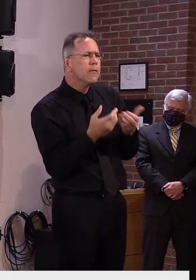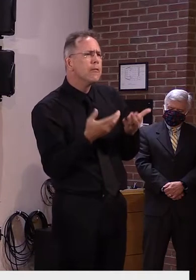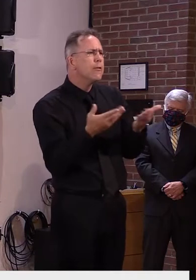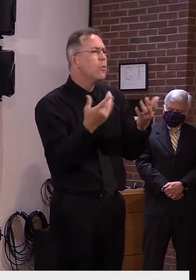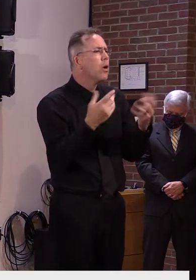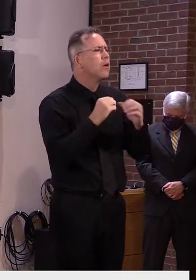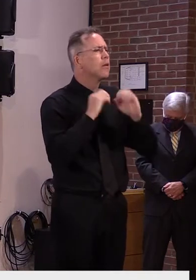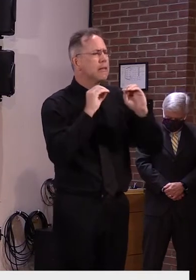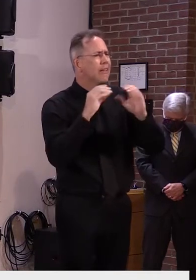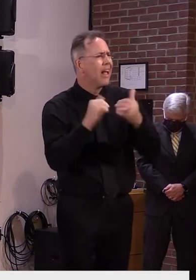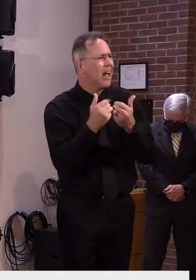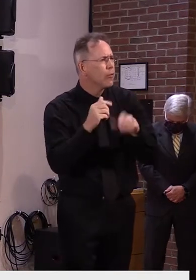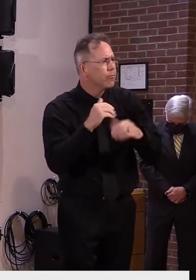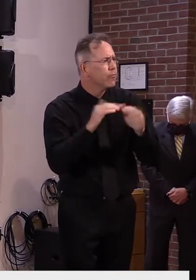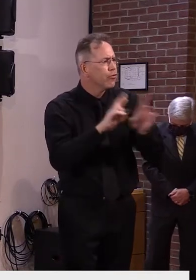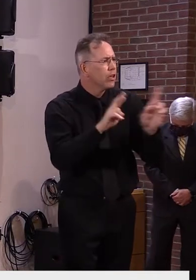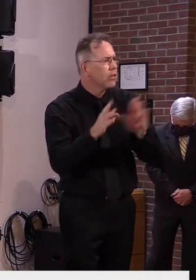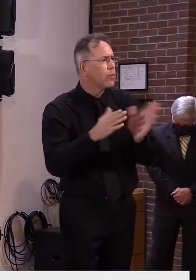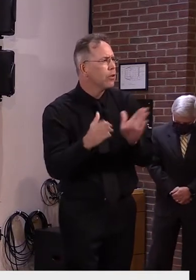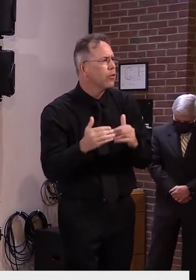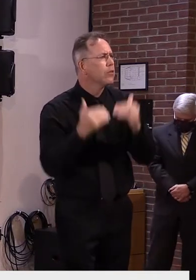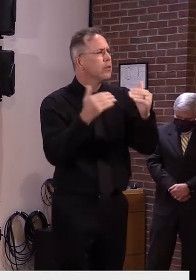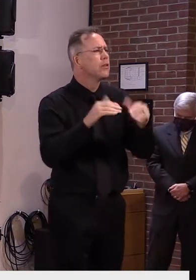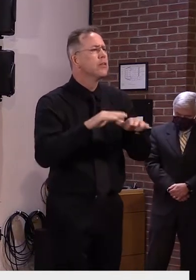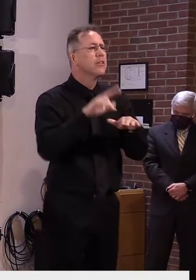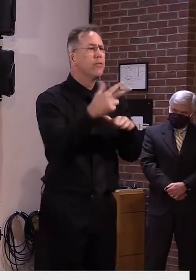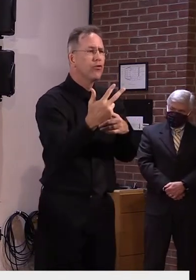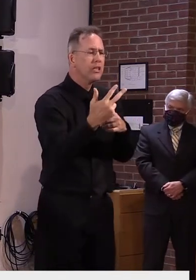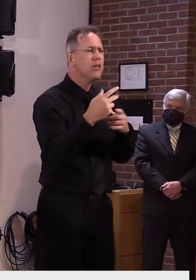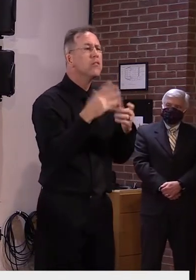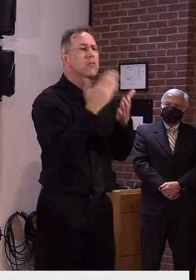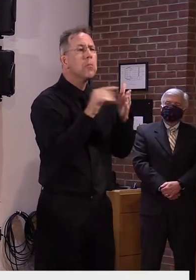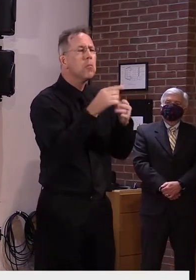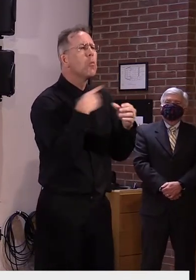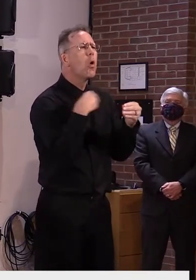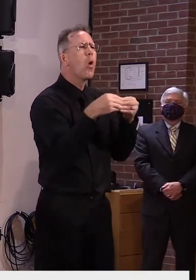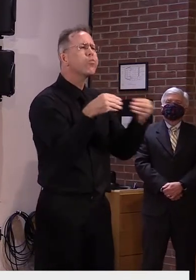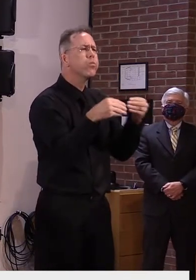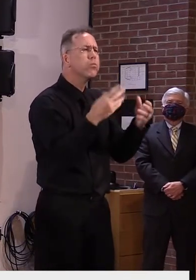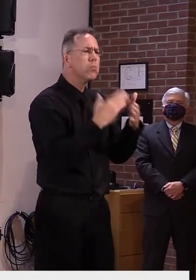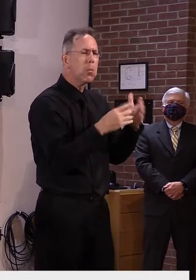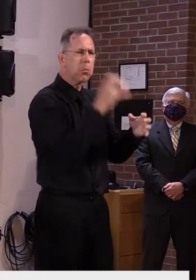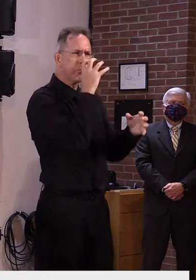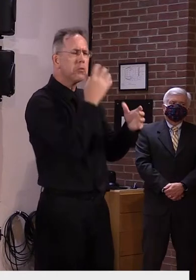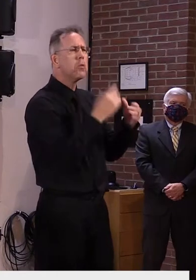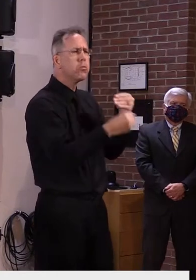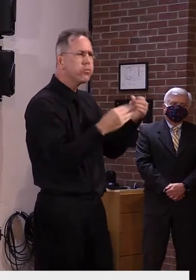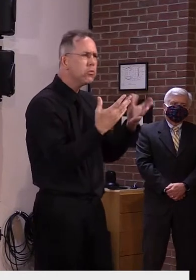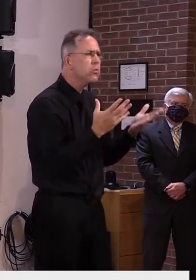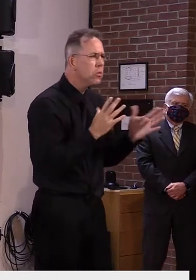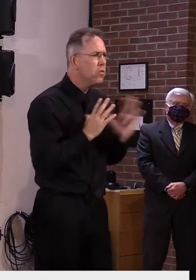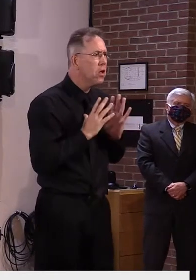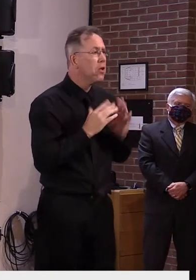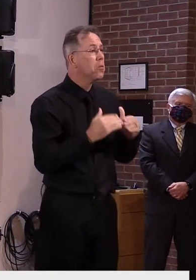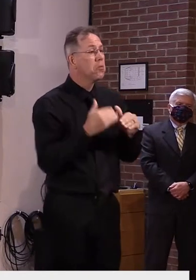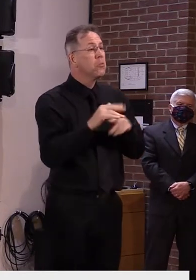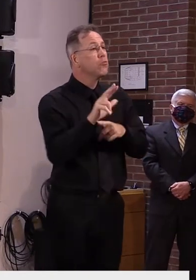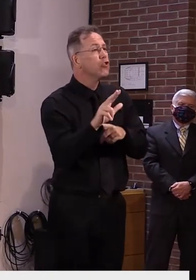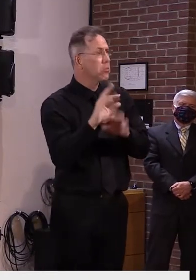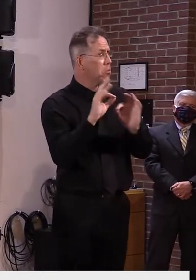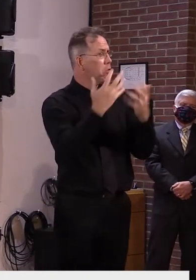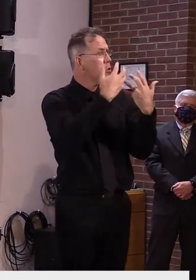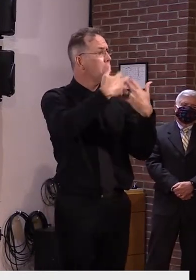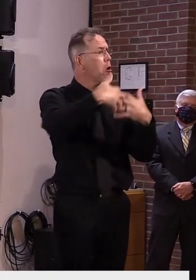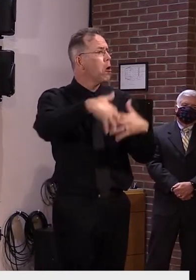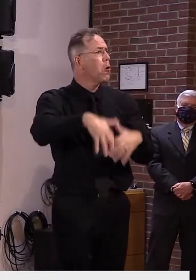greater flexibility in doing so. Our transition to step three has gone smoothly. We are still seeing only a few cases